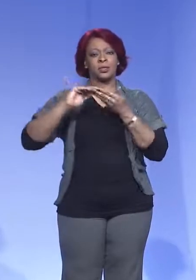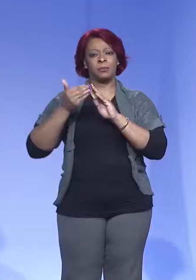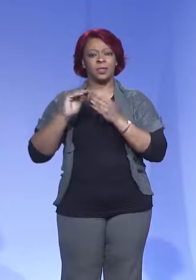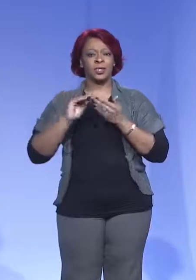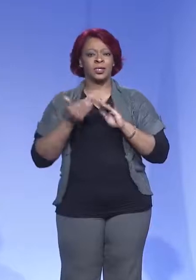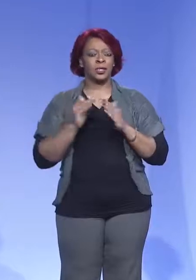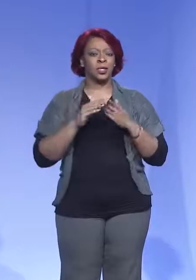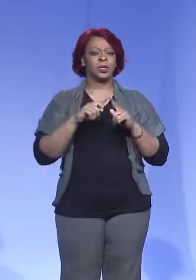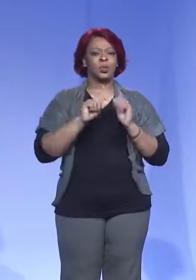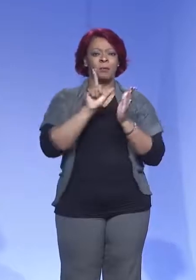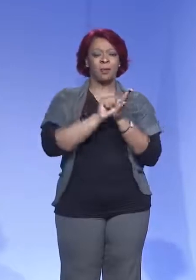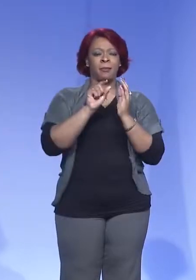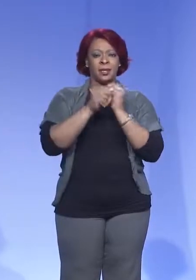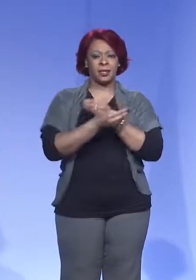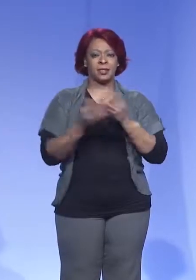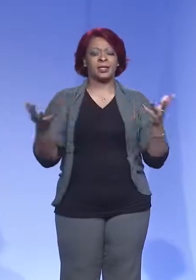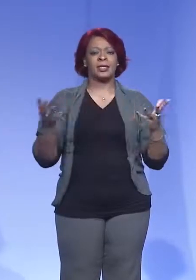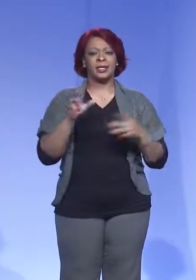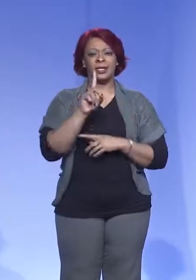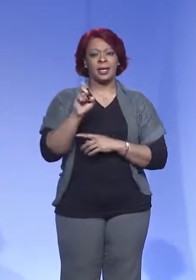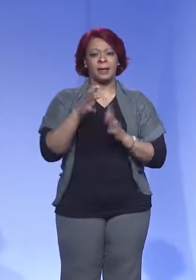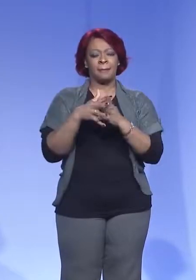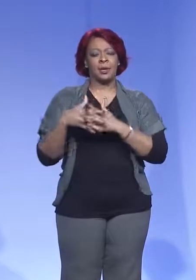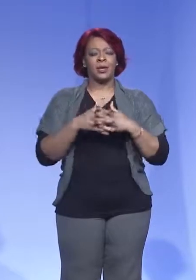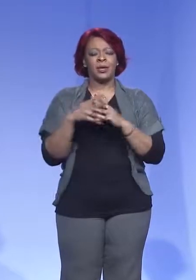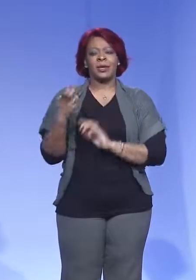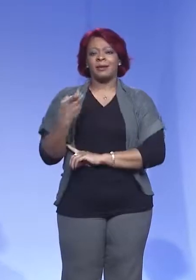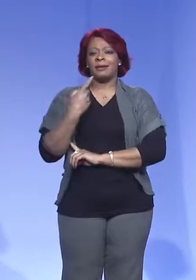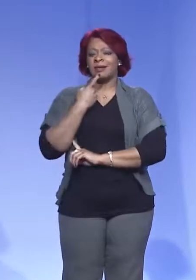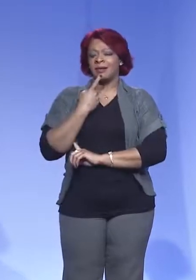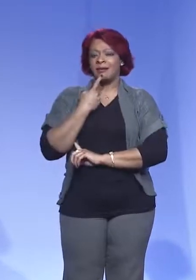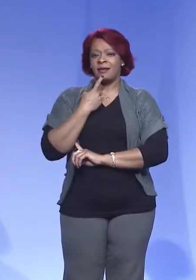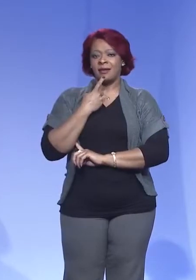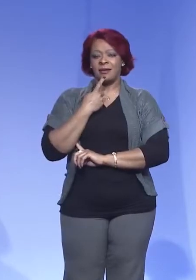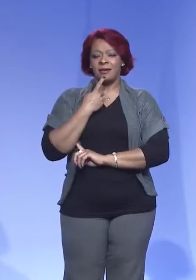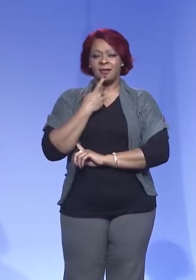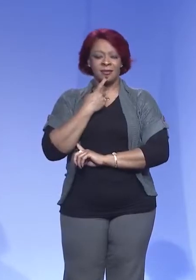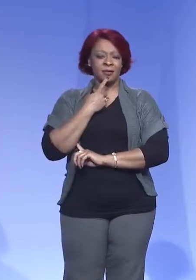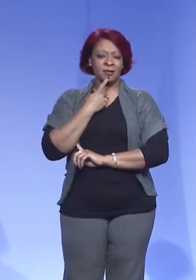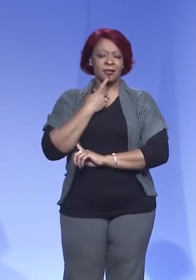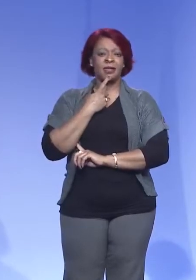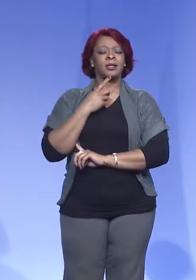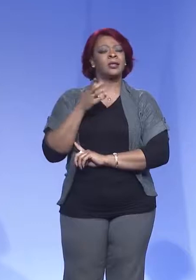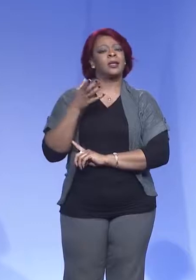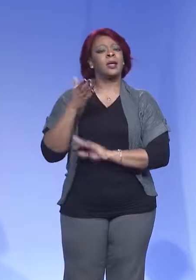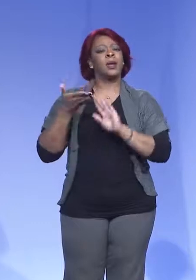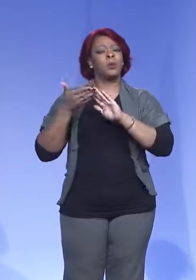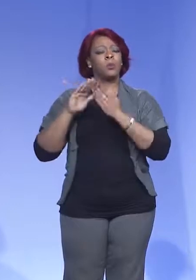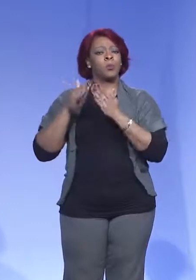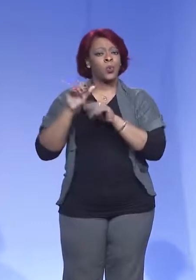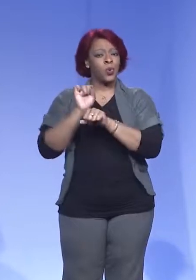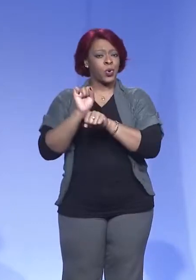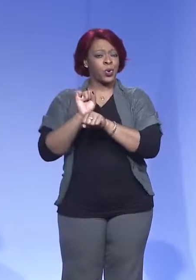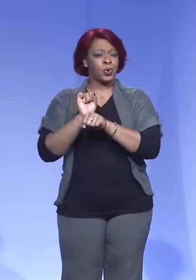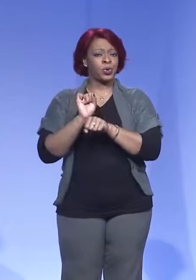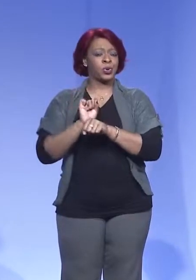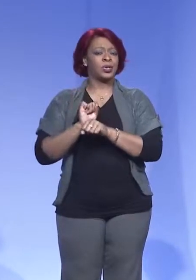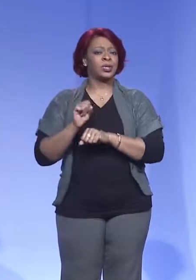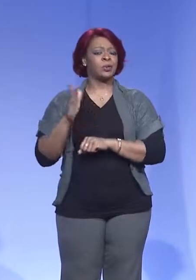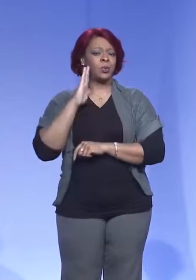and, of course, in America. He said that the meat-packing workers undocumented in Nebraska